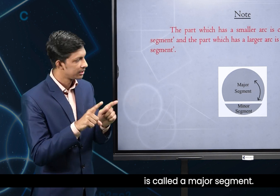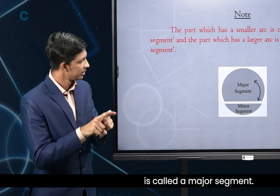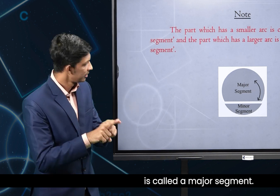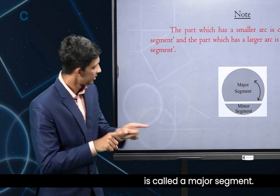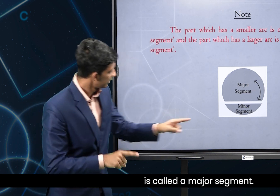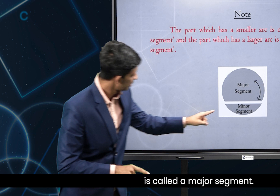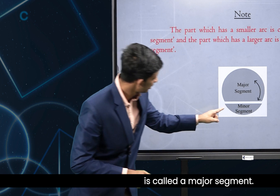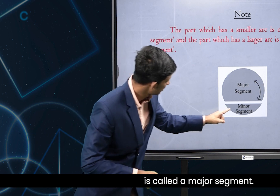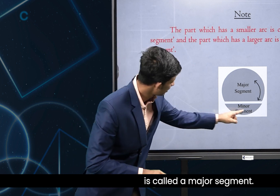segment.